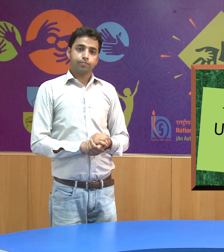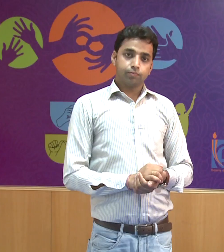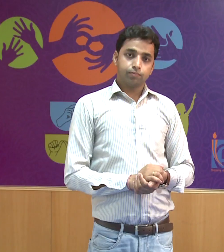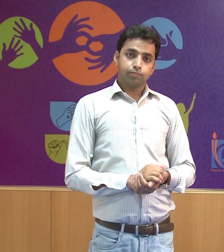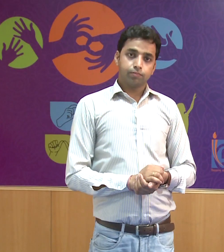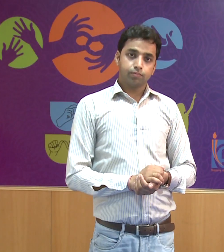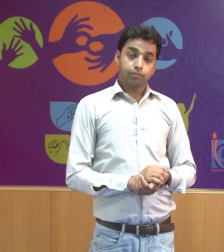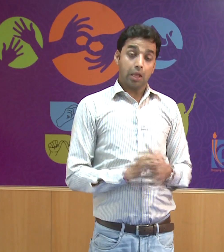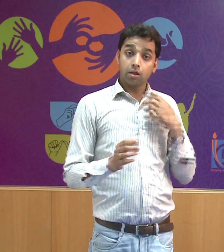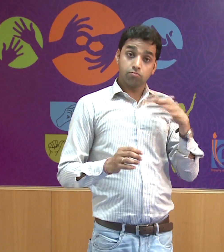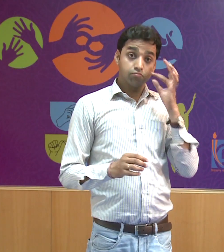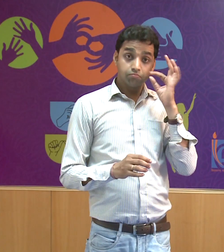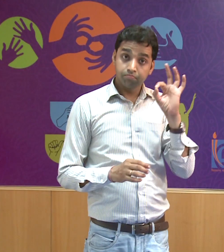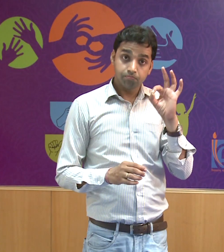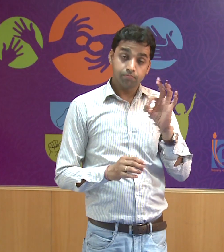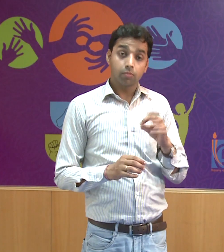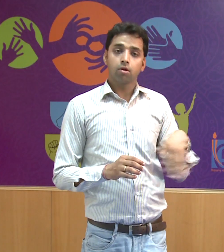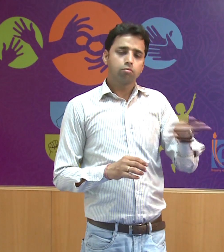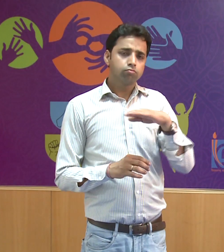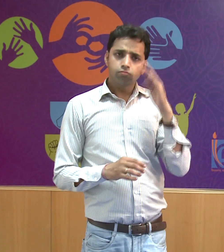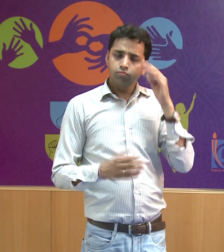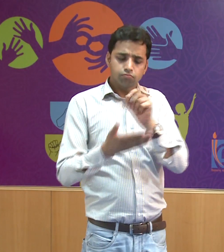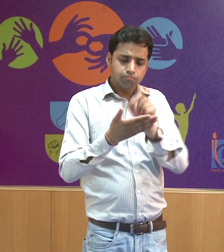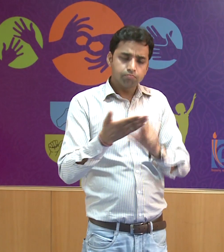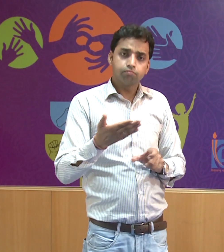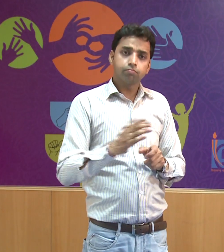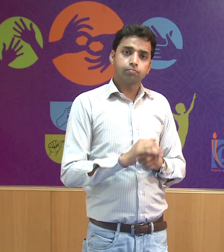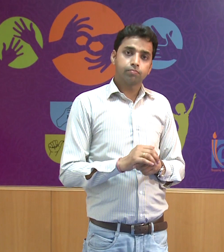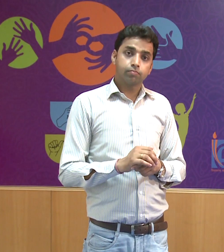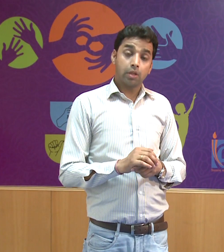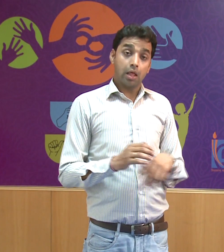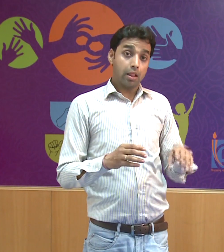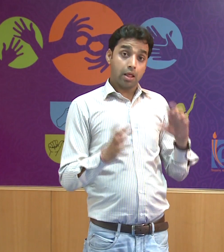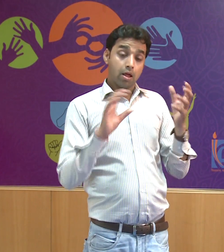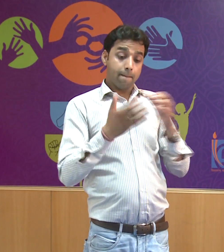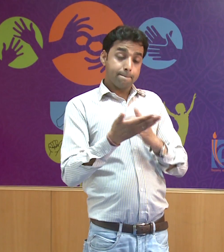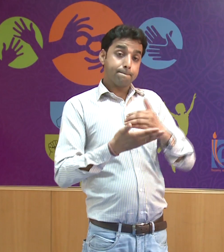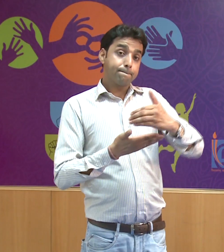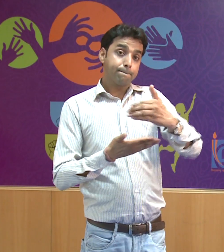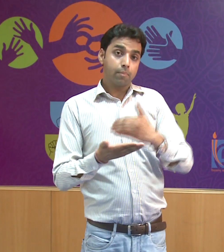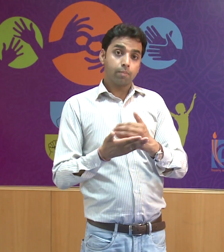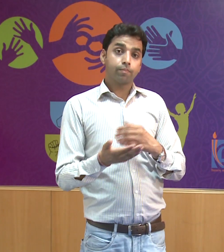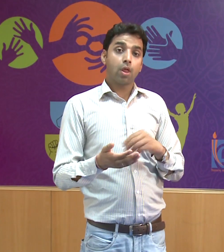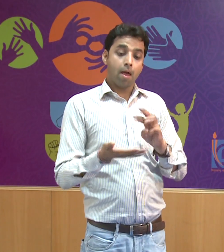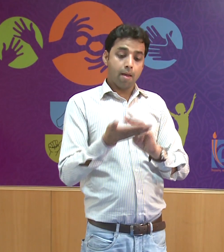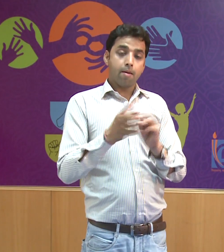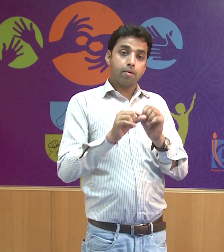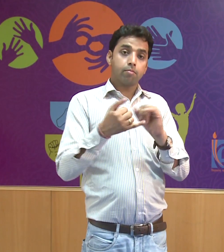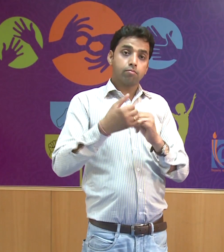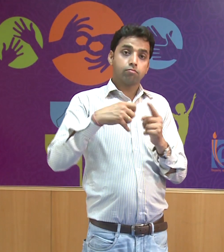It is important to note that the condition of mass education did not